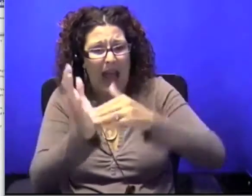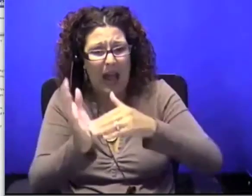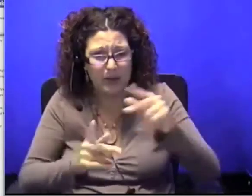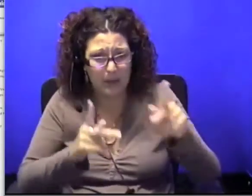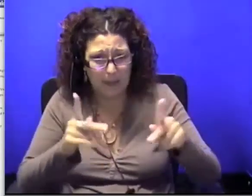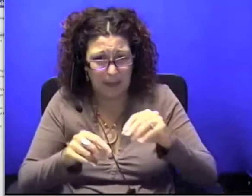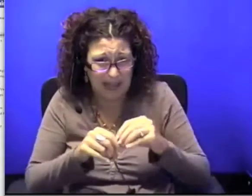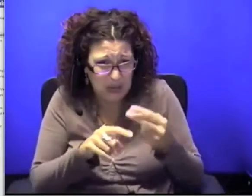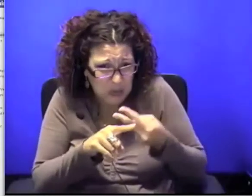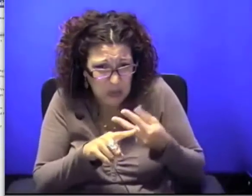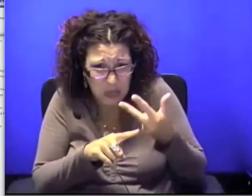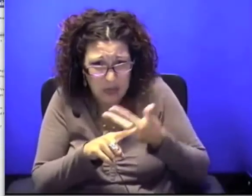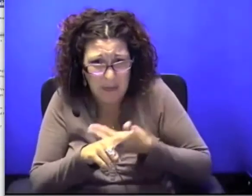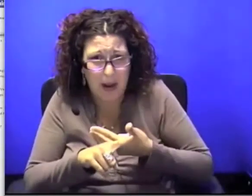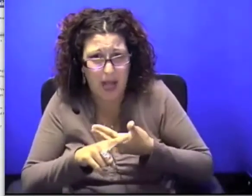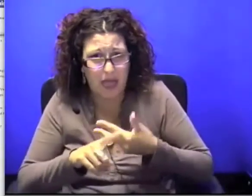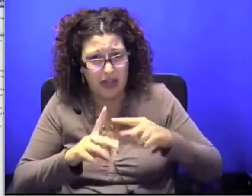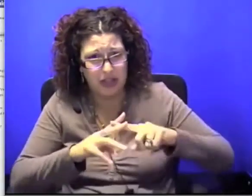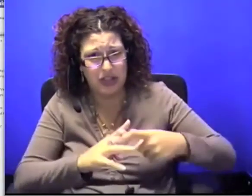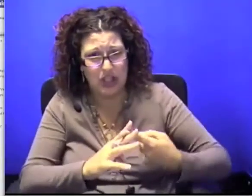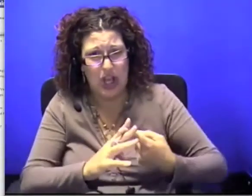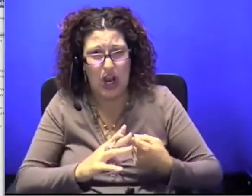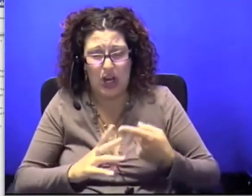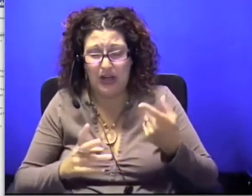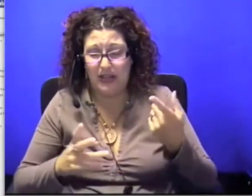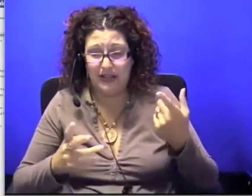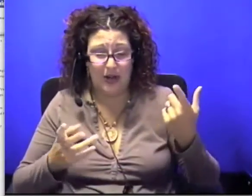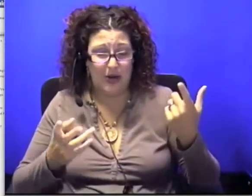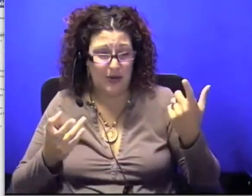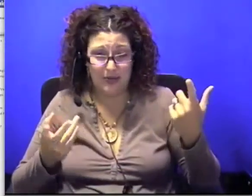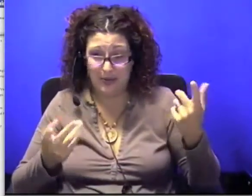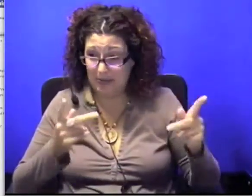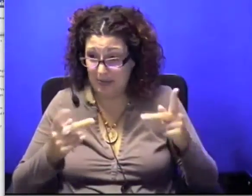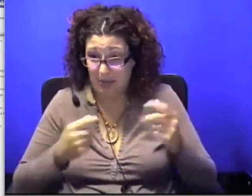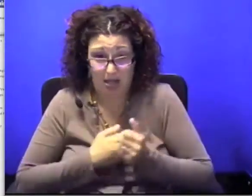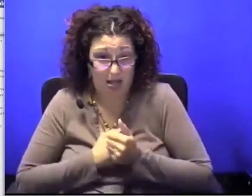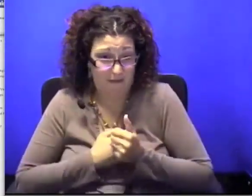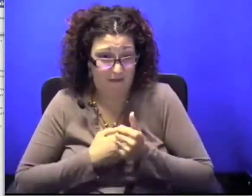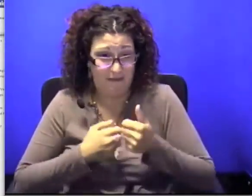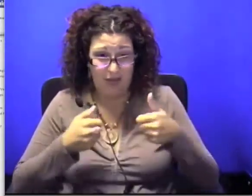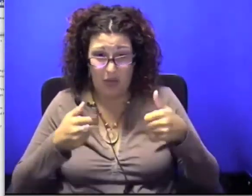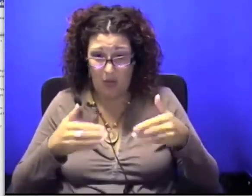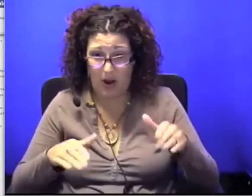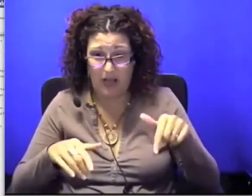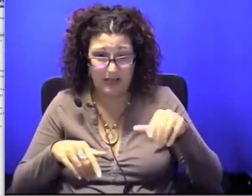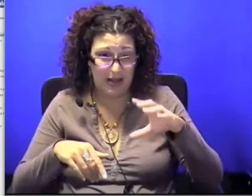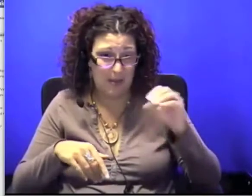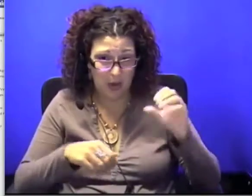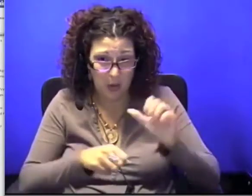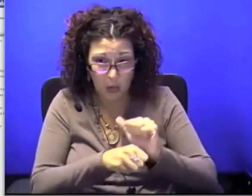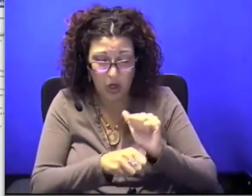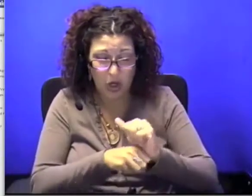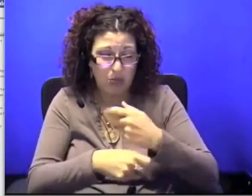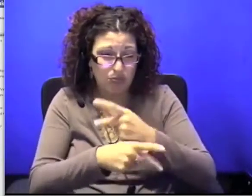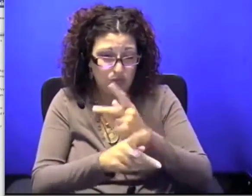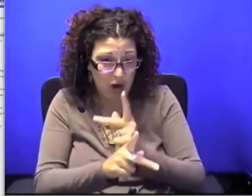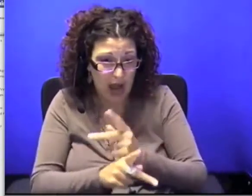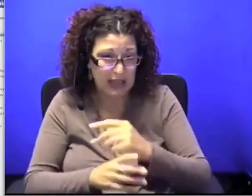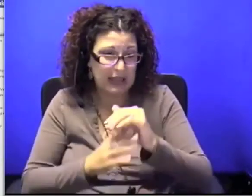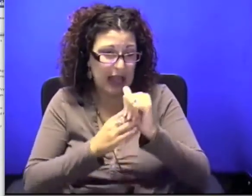people already in just 2 or 3 months have jumped on and said, let's go for it. We love the way the compensation plan works. We love the products, and we love